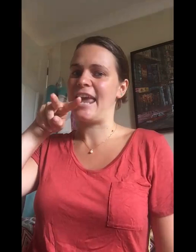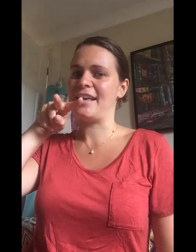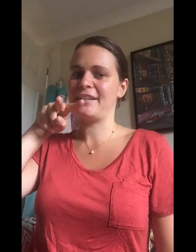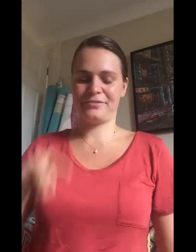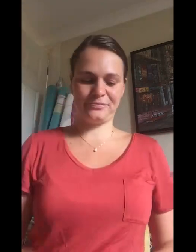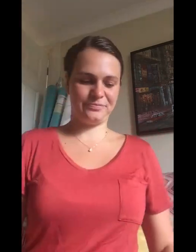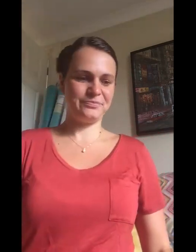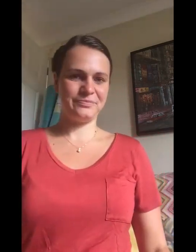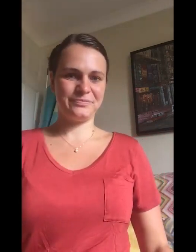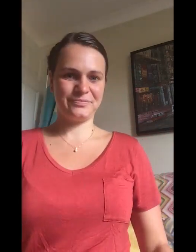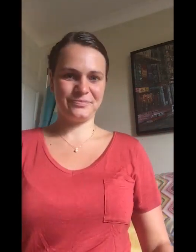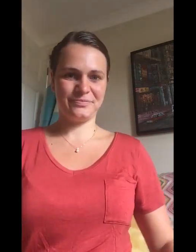Snake.